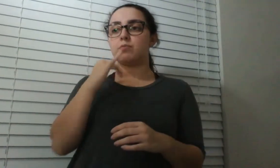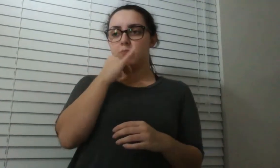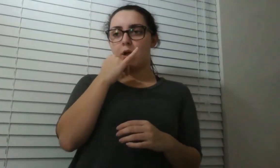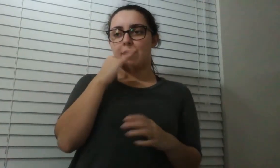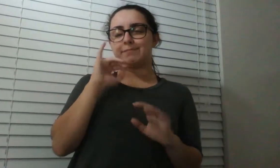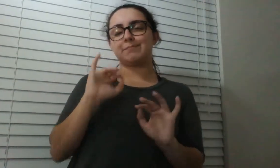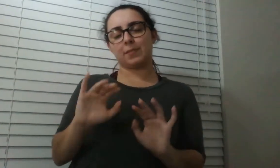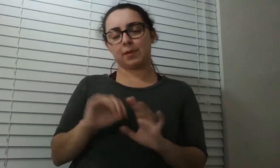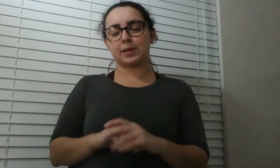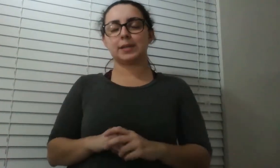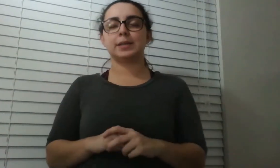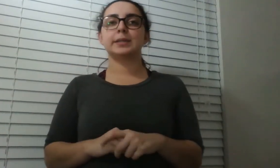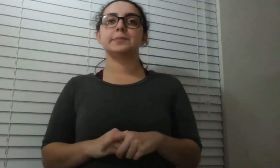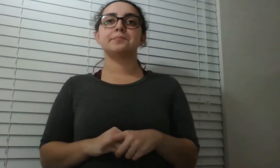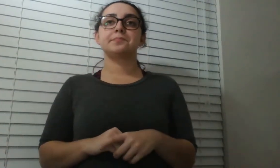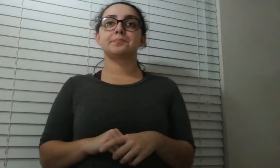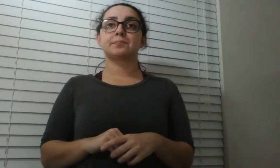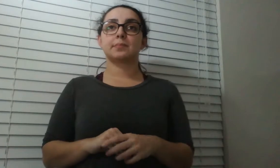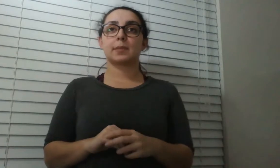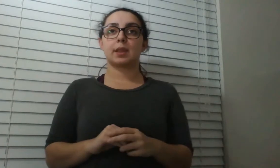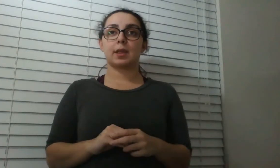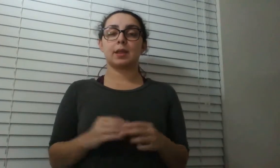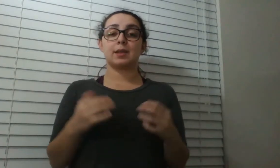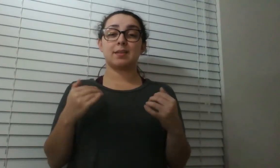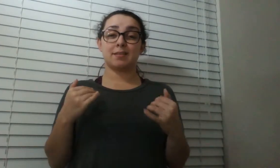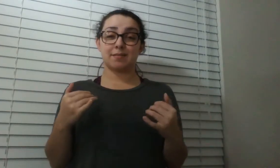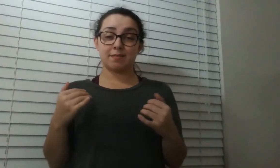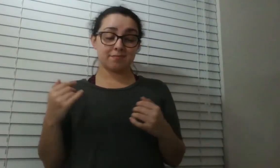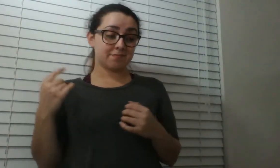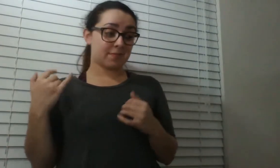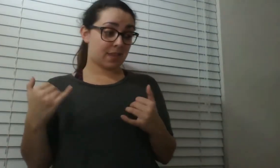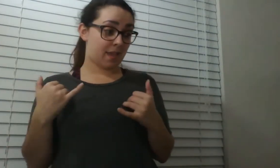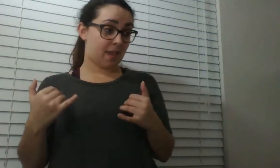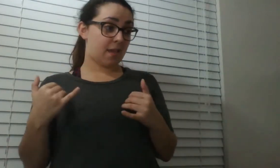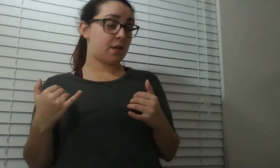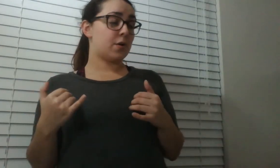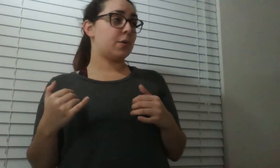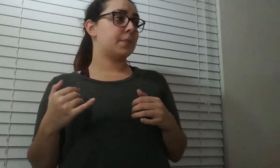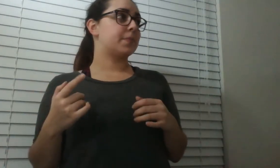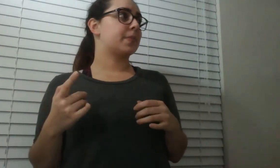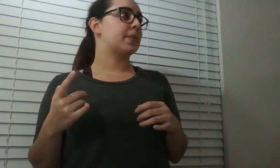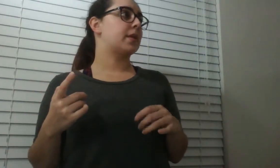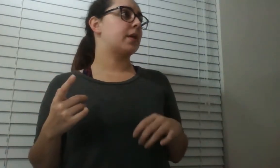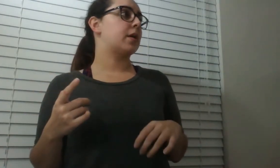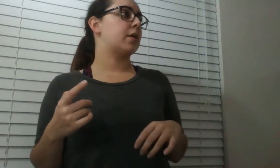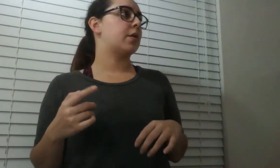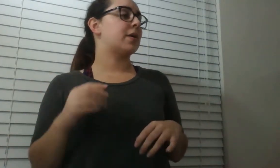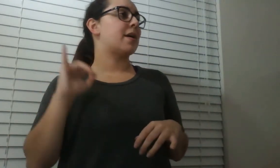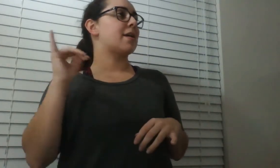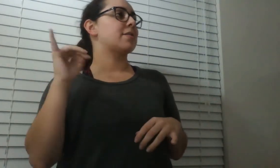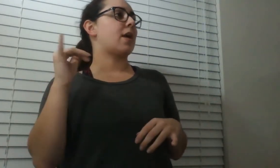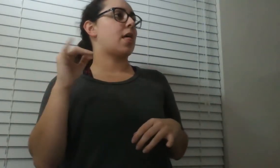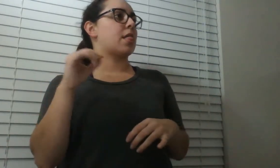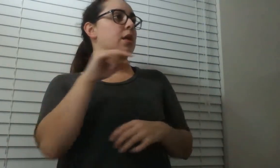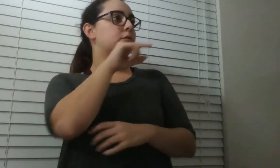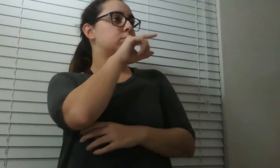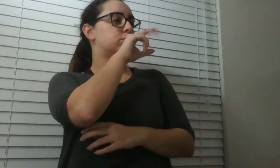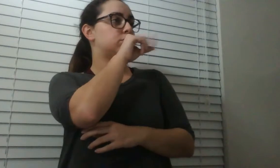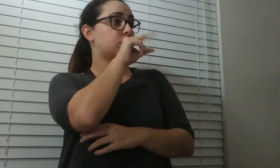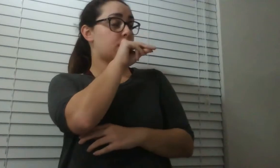really surprising thing. Now suppose what happens is a yellow duck goes behind the screen. Moving left to right, and then out the other side. Instead of the yellow